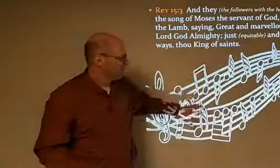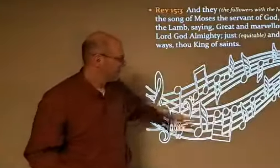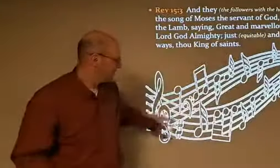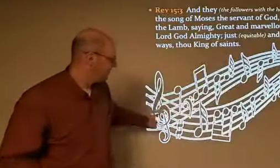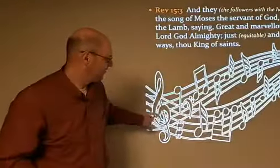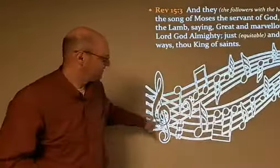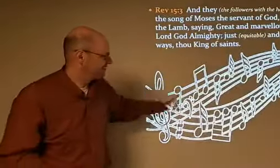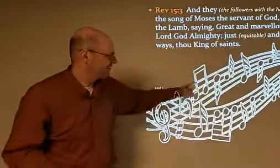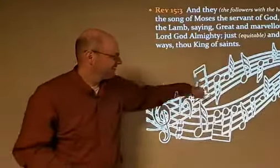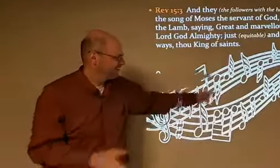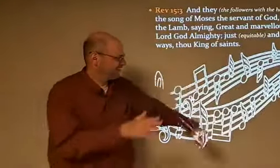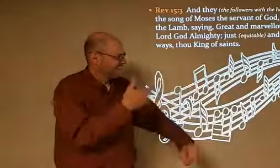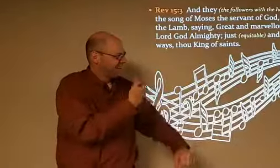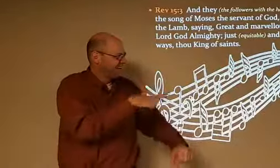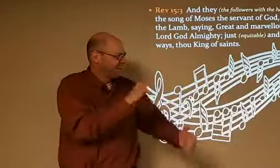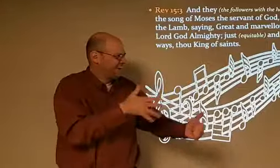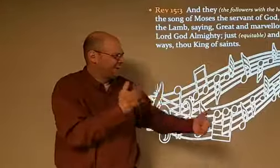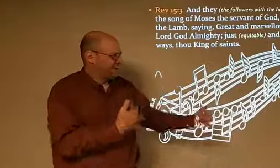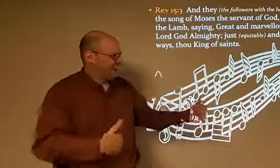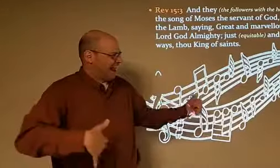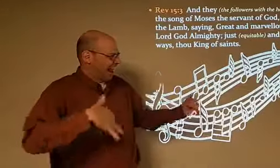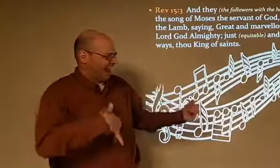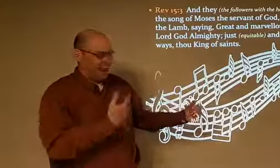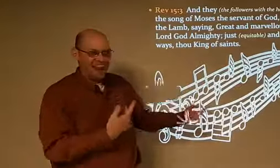They're singing and worshiping God.